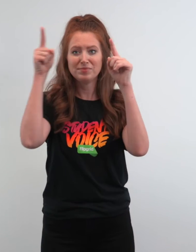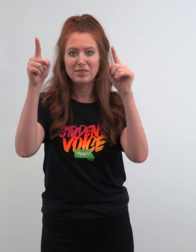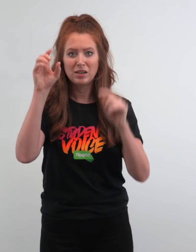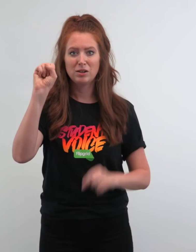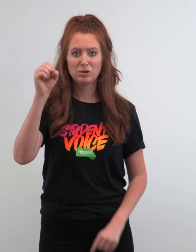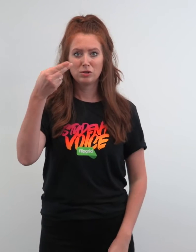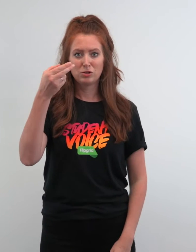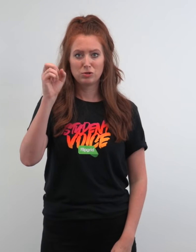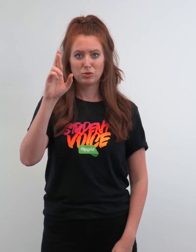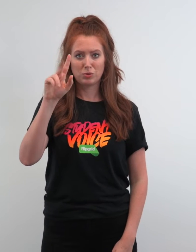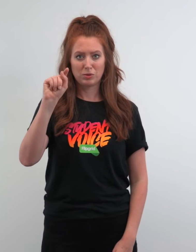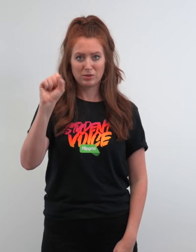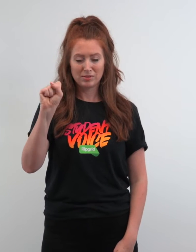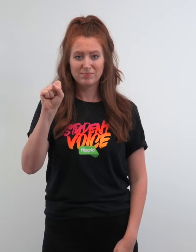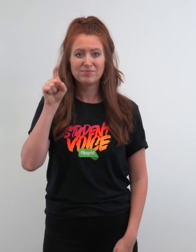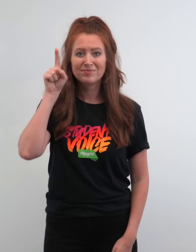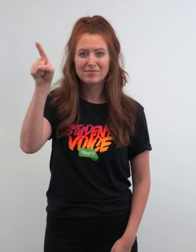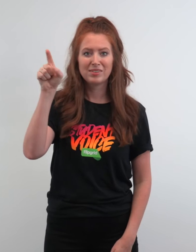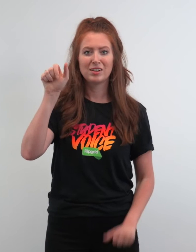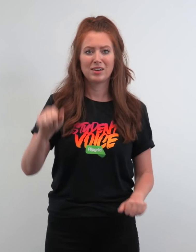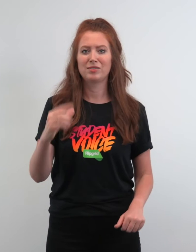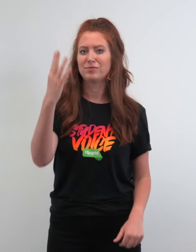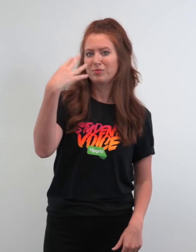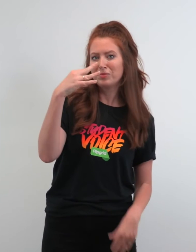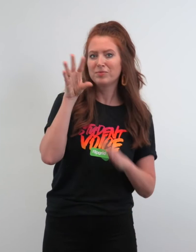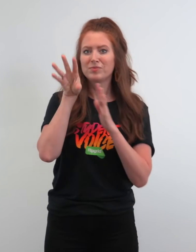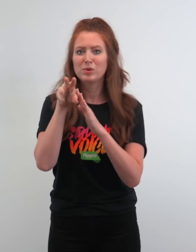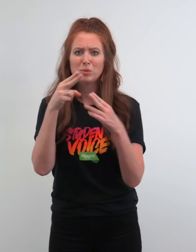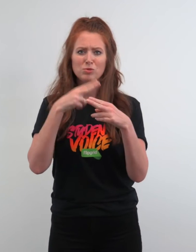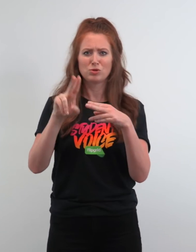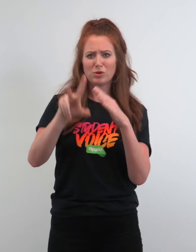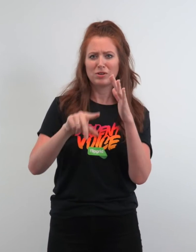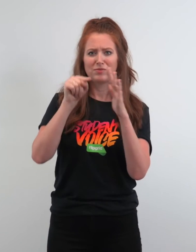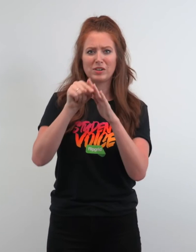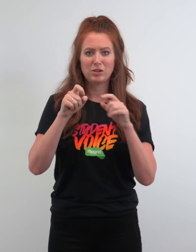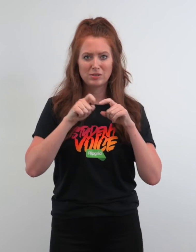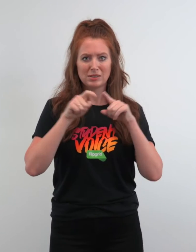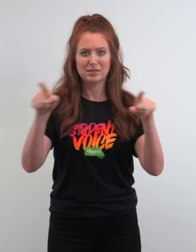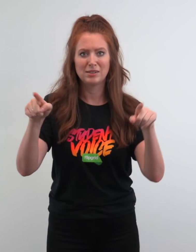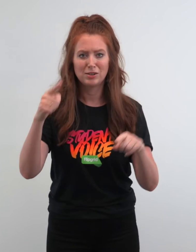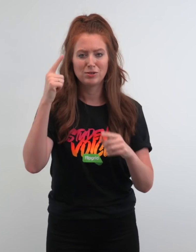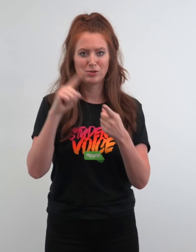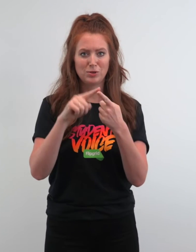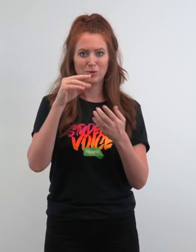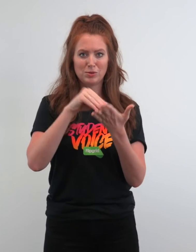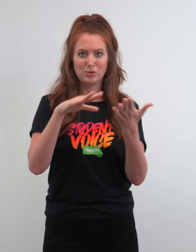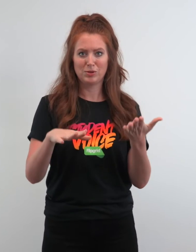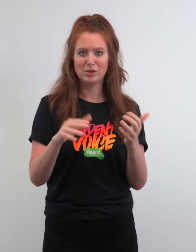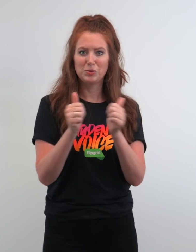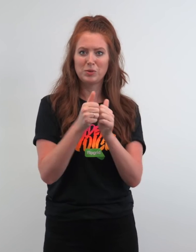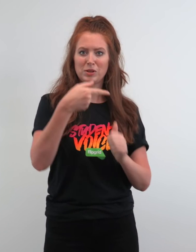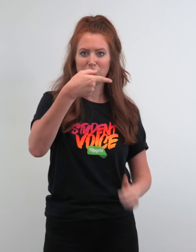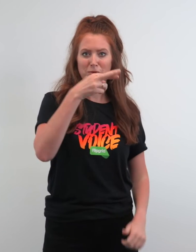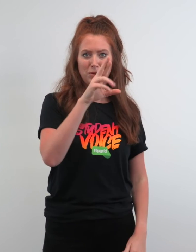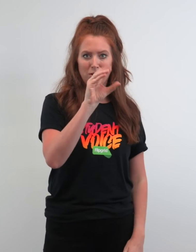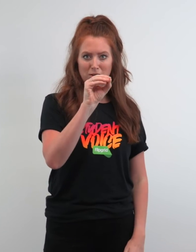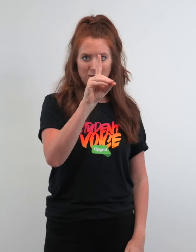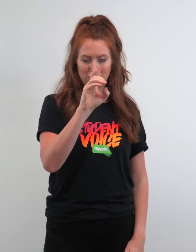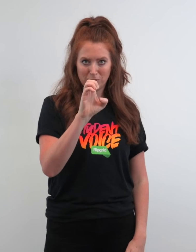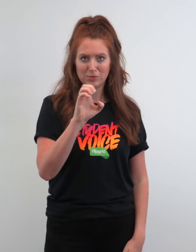grid. Next to that is Shorts. You can film yourself or film something and send it out to videos, and students can